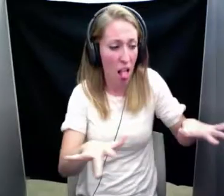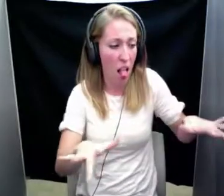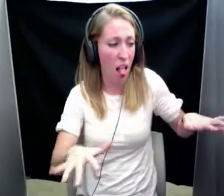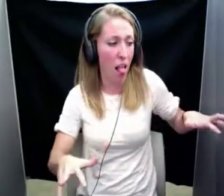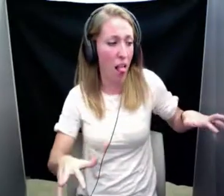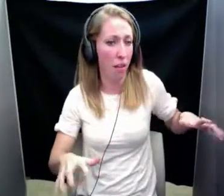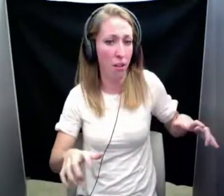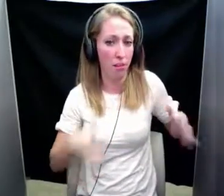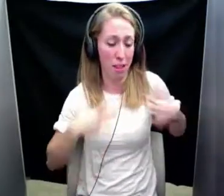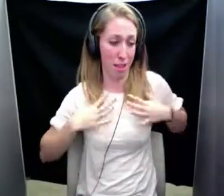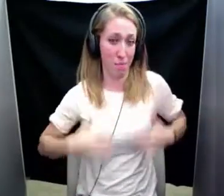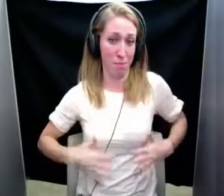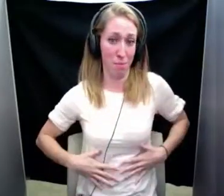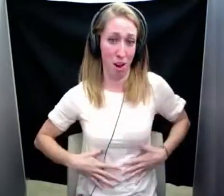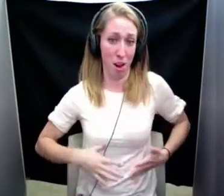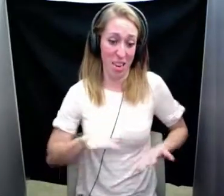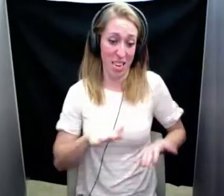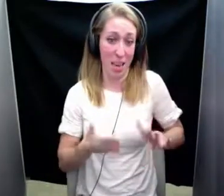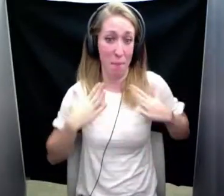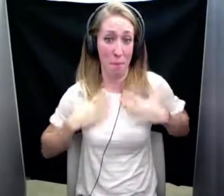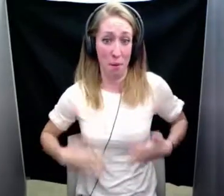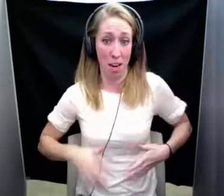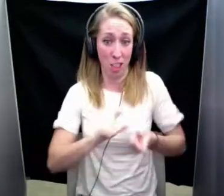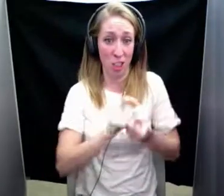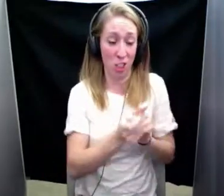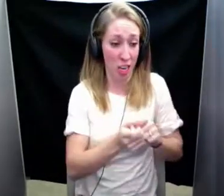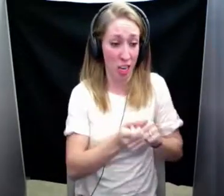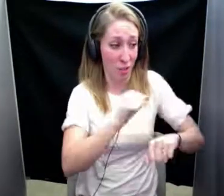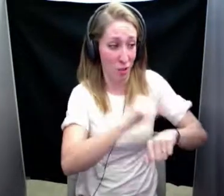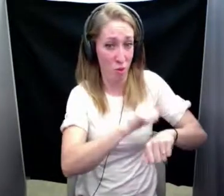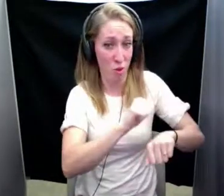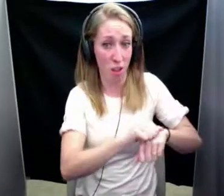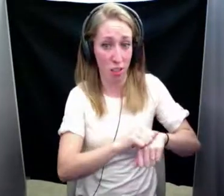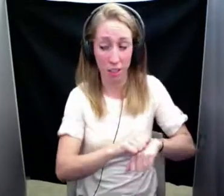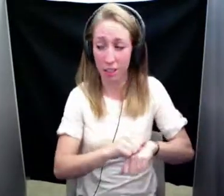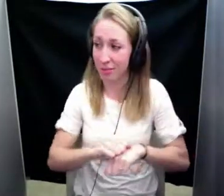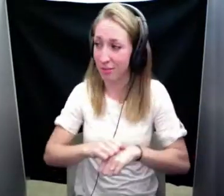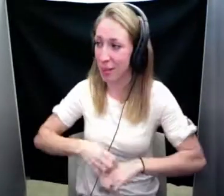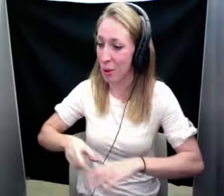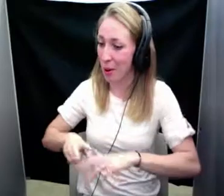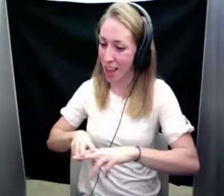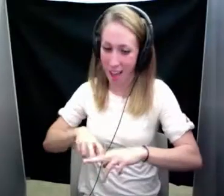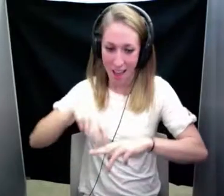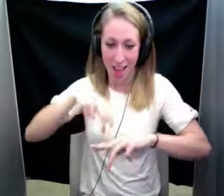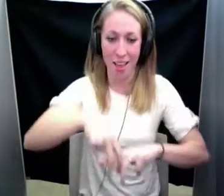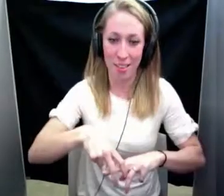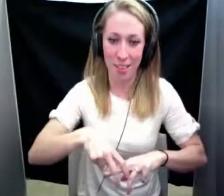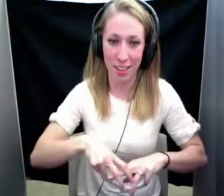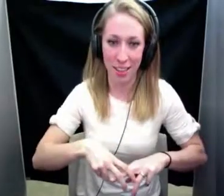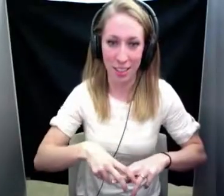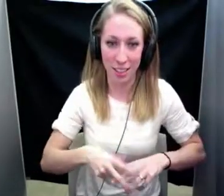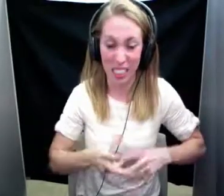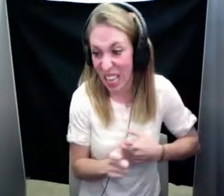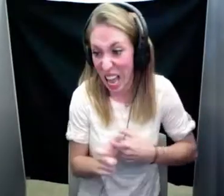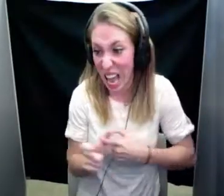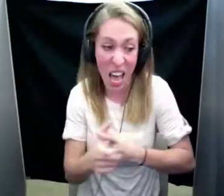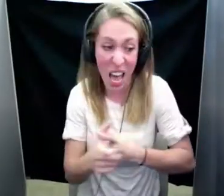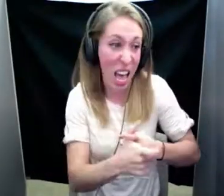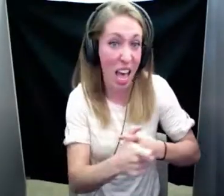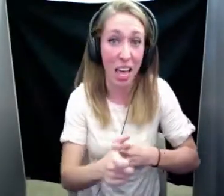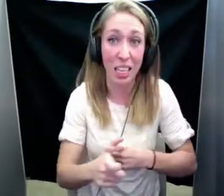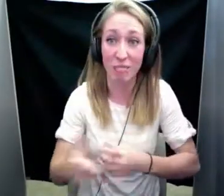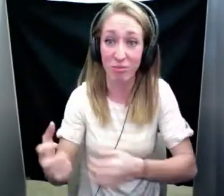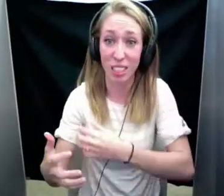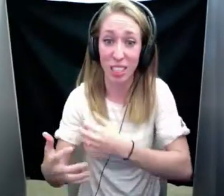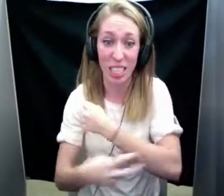like gravel on the ground there. And the ash lad was safe, and he jumped down from his seat, ran inside the castle, and got all the gold and